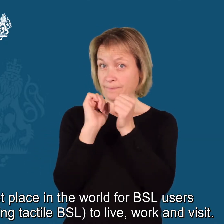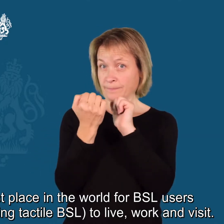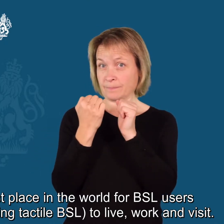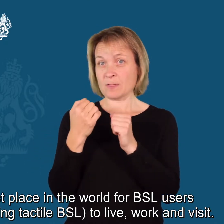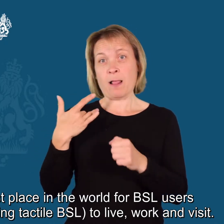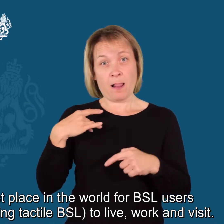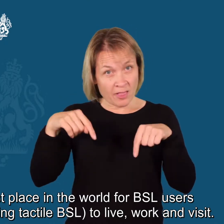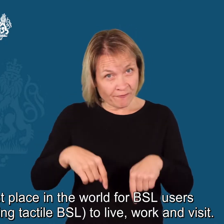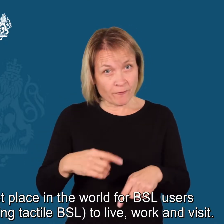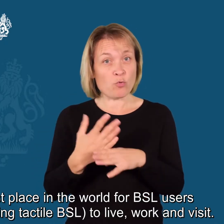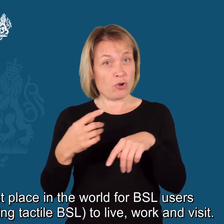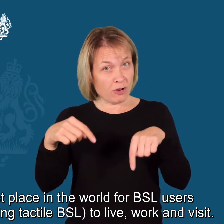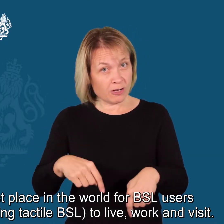work and visit.